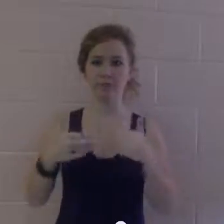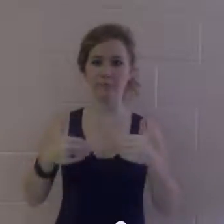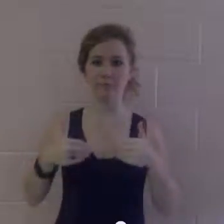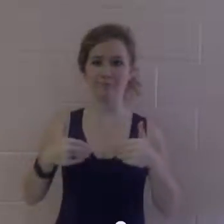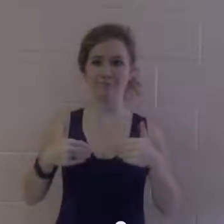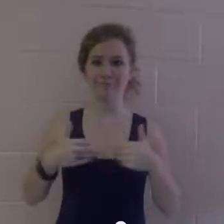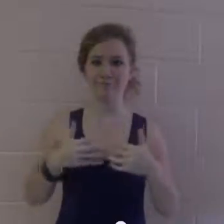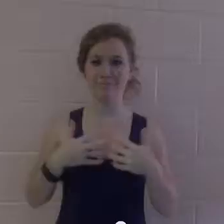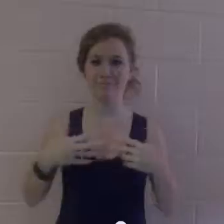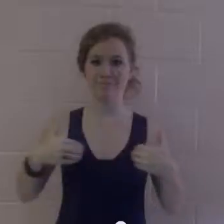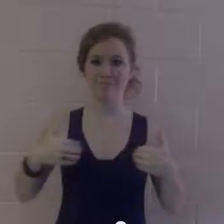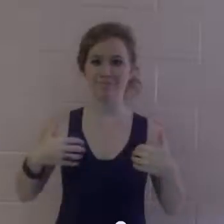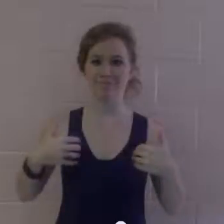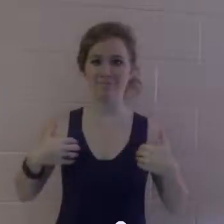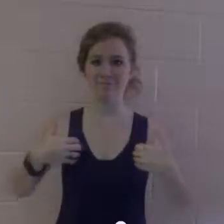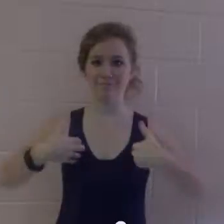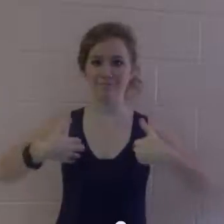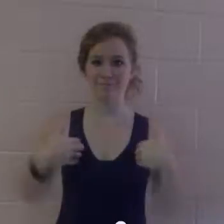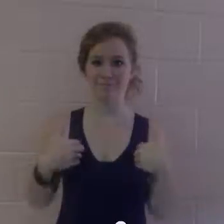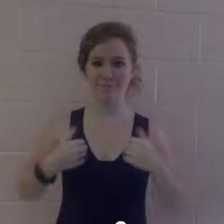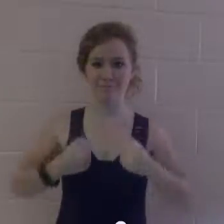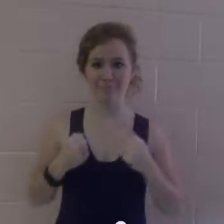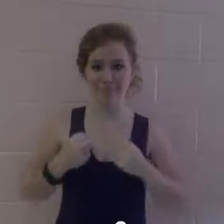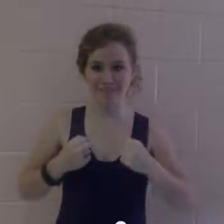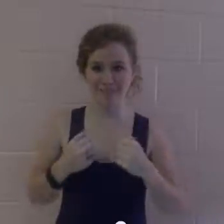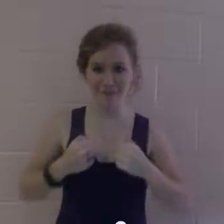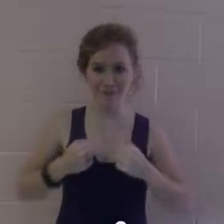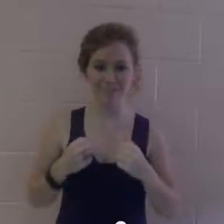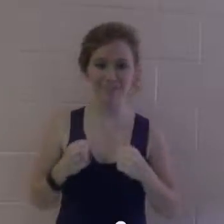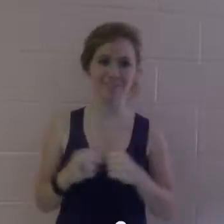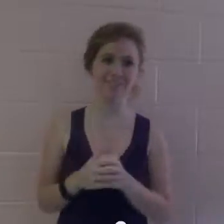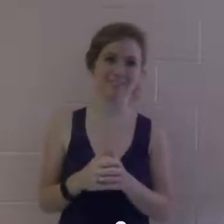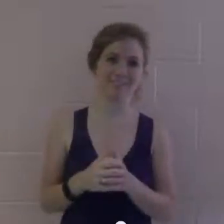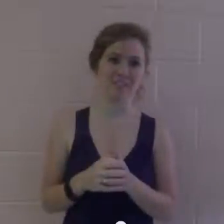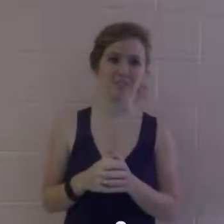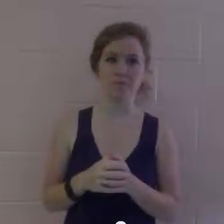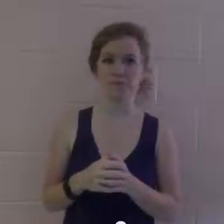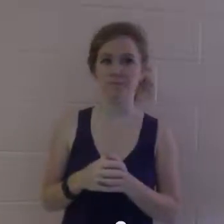It's a different kind of cat. Wait, I'm sorry, it's a monkey.